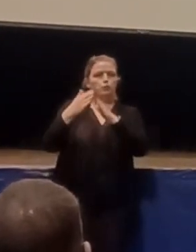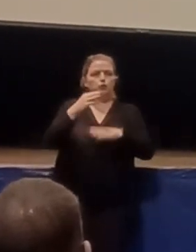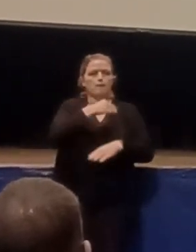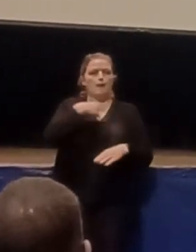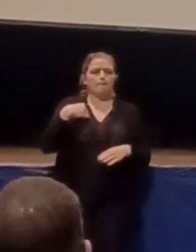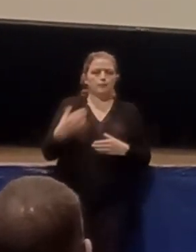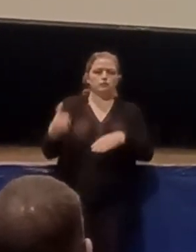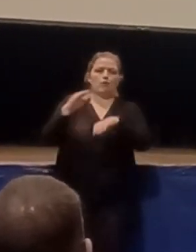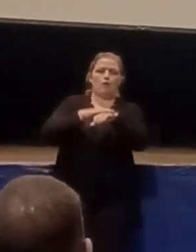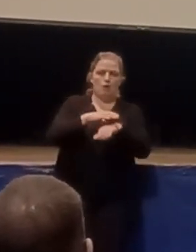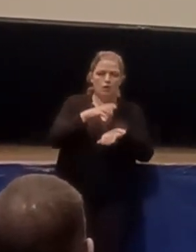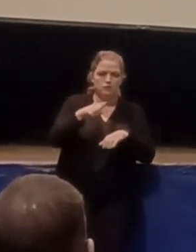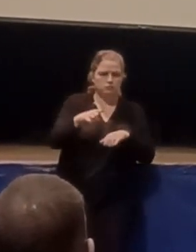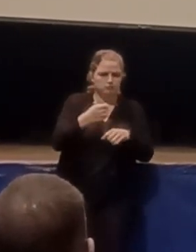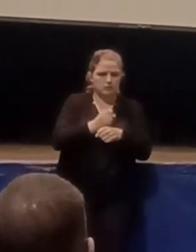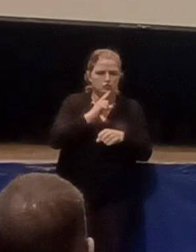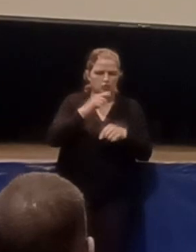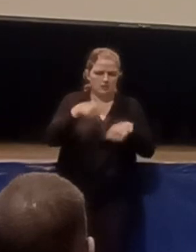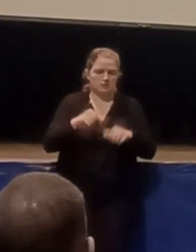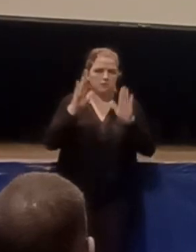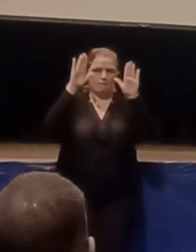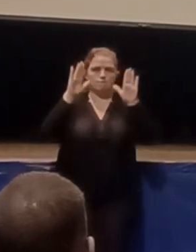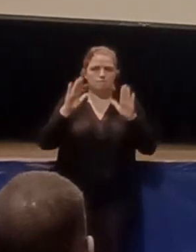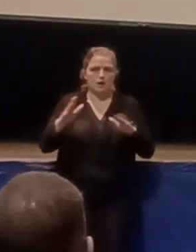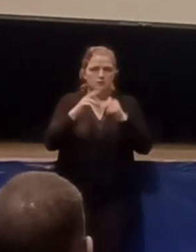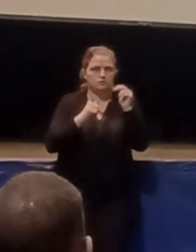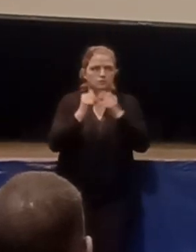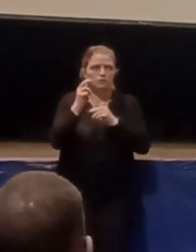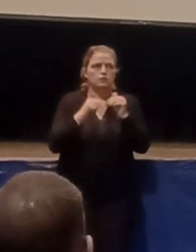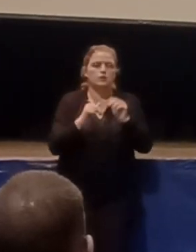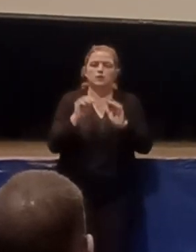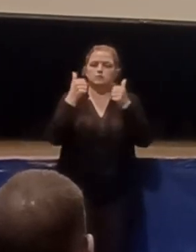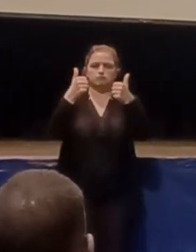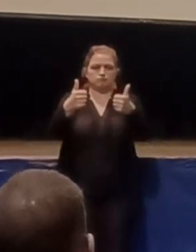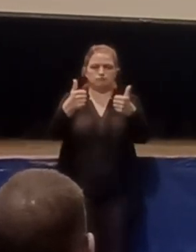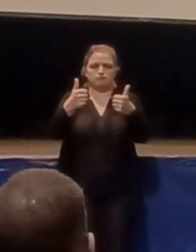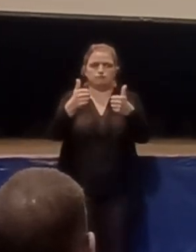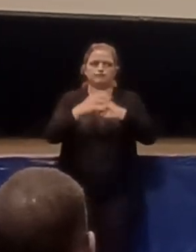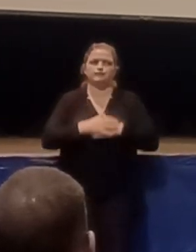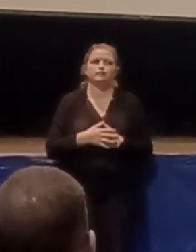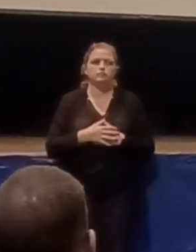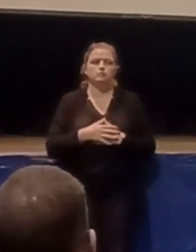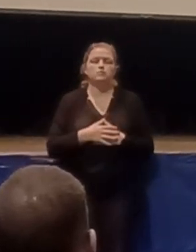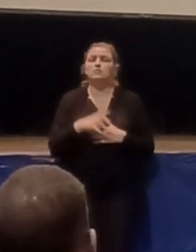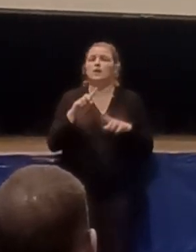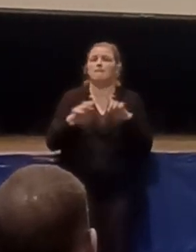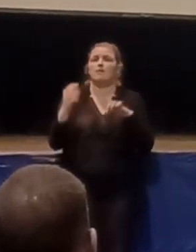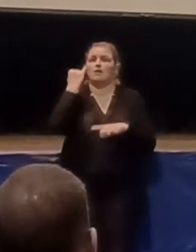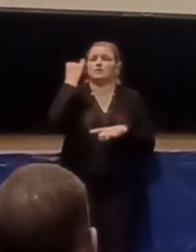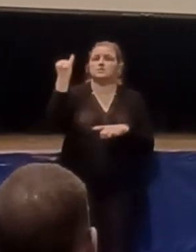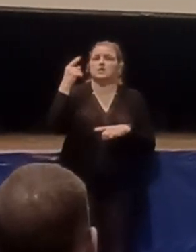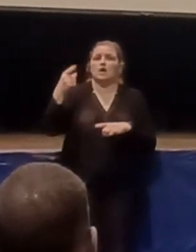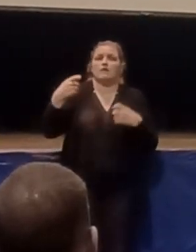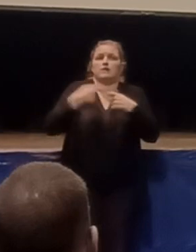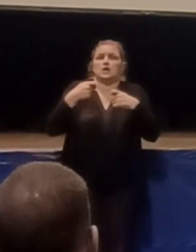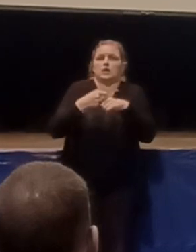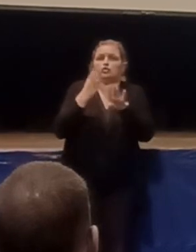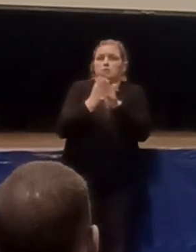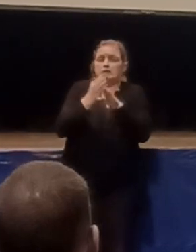members helping you make this a fabulous facility is great. You know, the whole notion of having electric buses